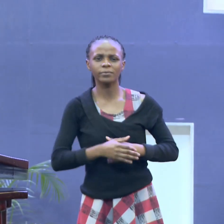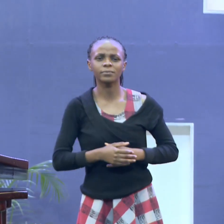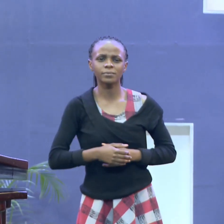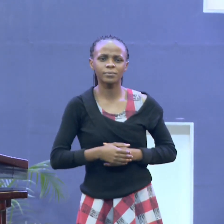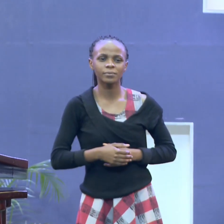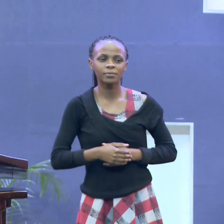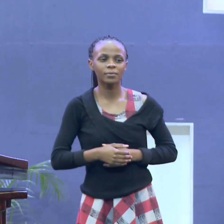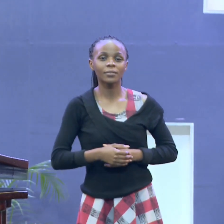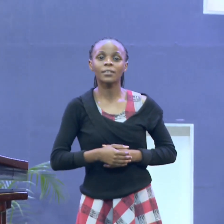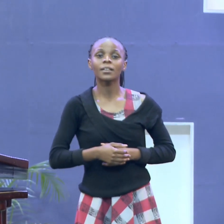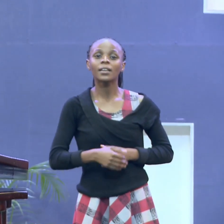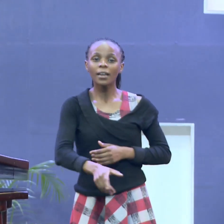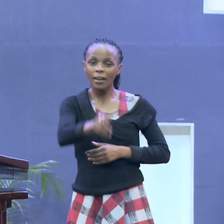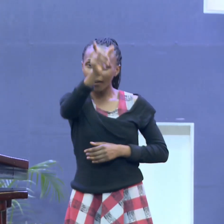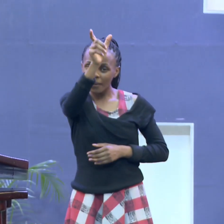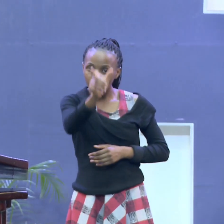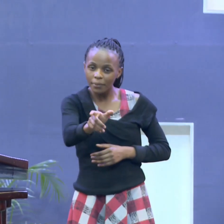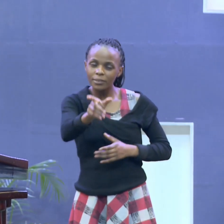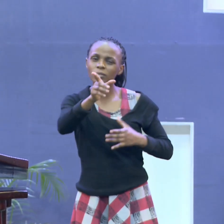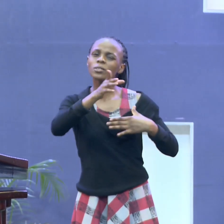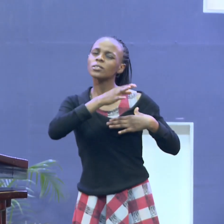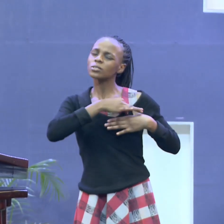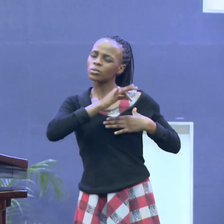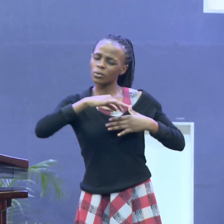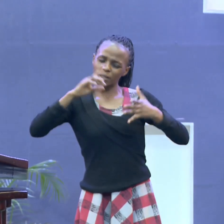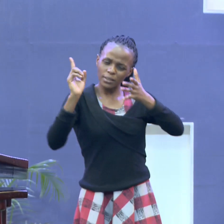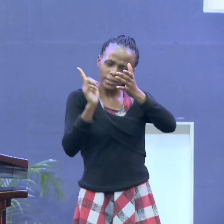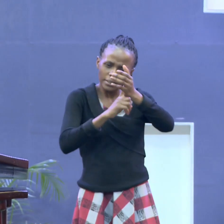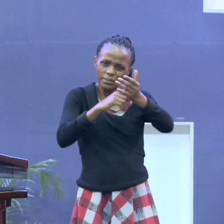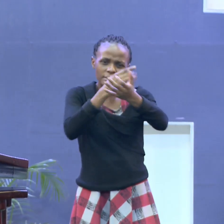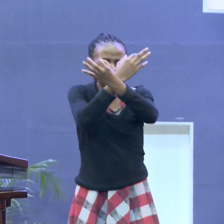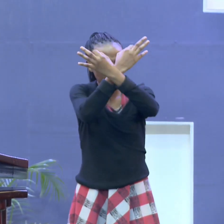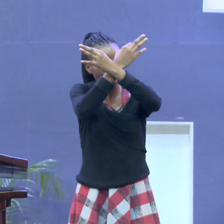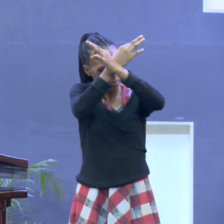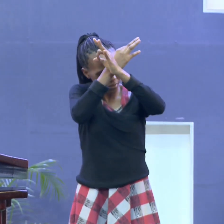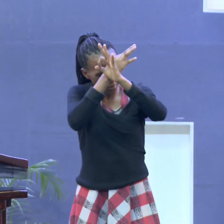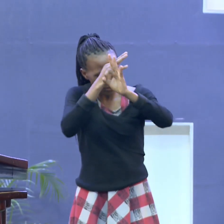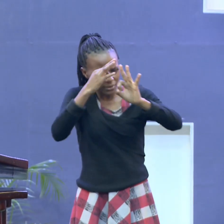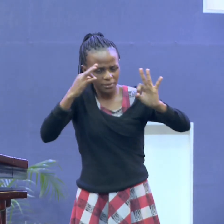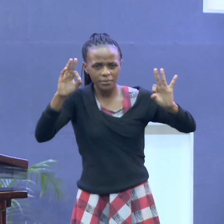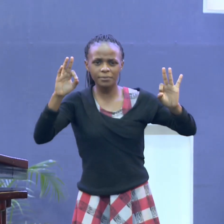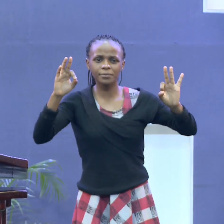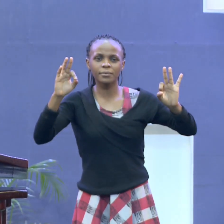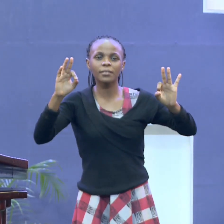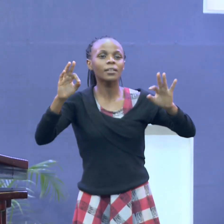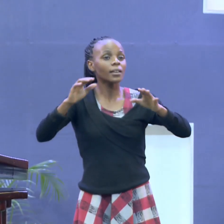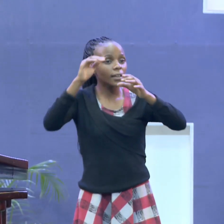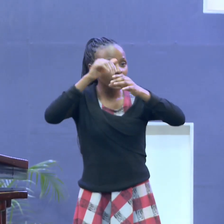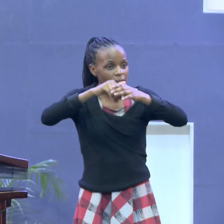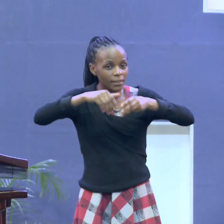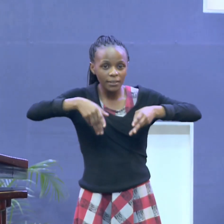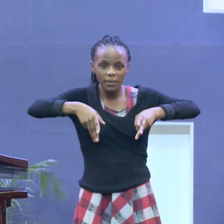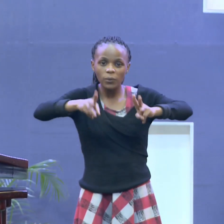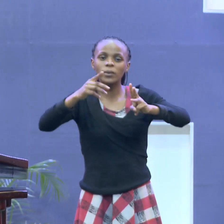soul. Ememe y'omuntu efuna okusumululwa. Man's soul receives deliverance. Mu ngeri gye tuyita